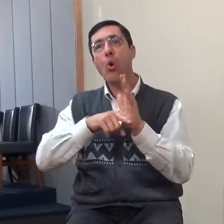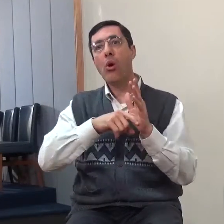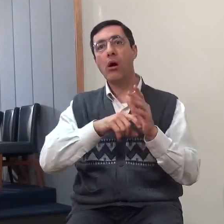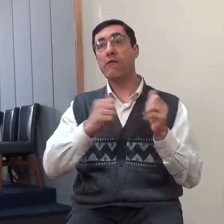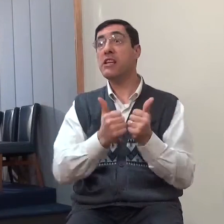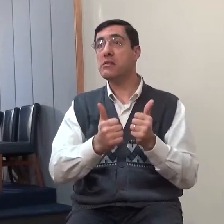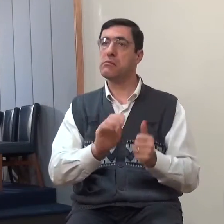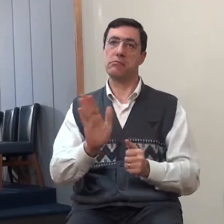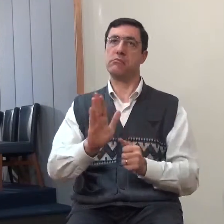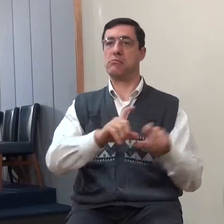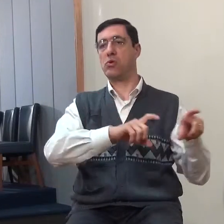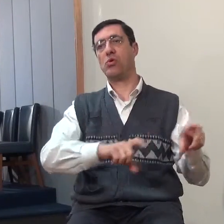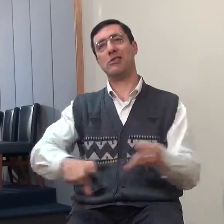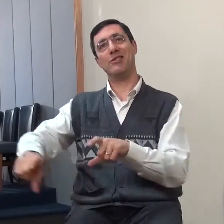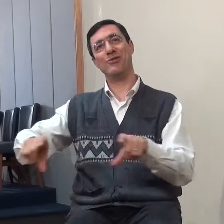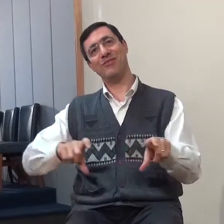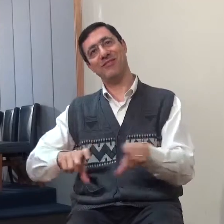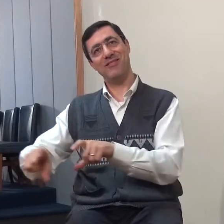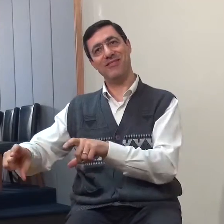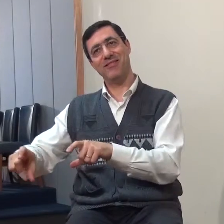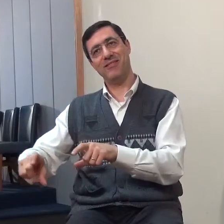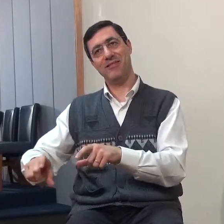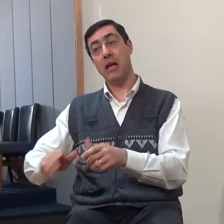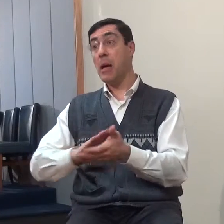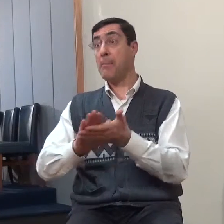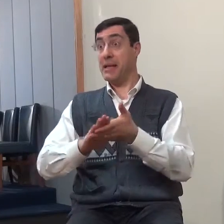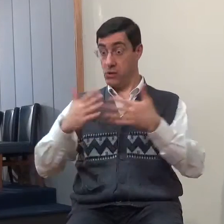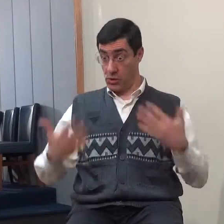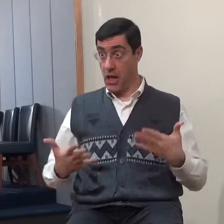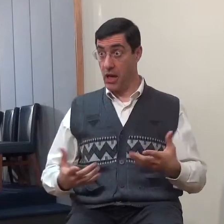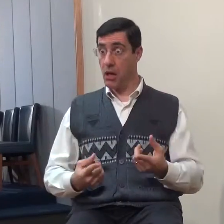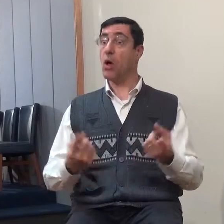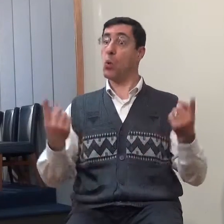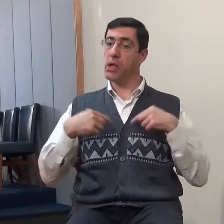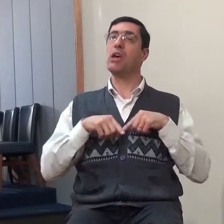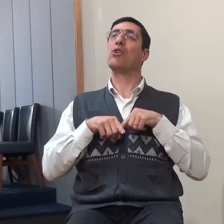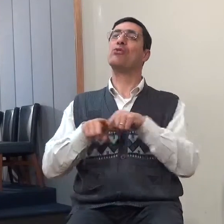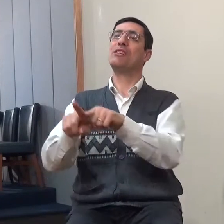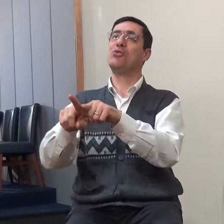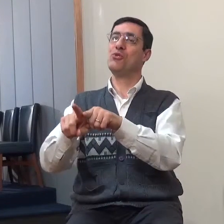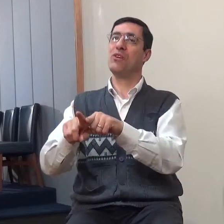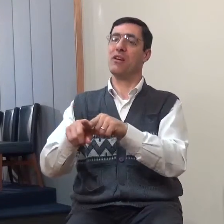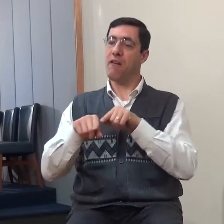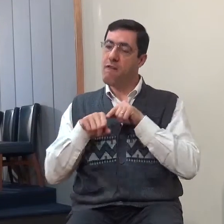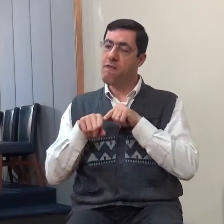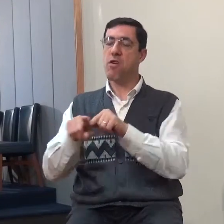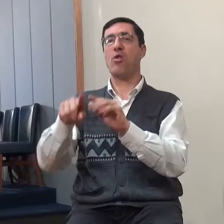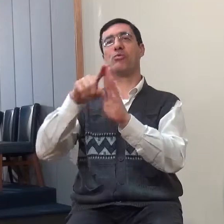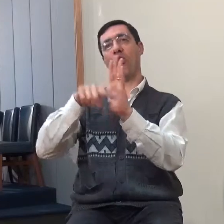lines, that we are under the moral law of God. Now, of course, we cannot